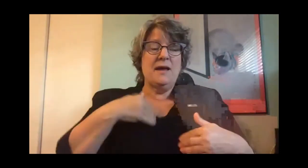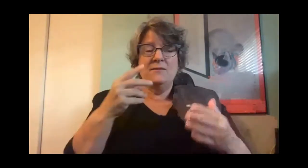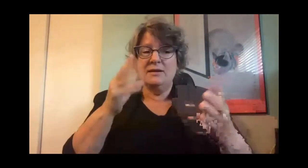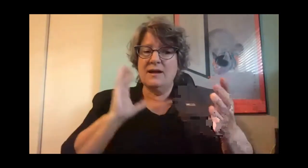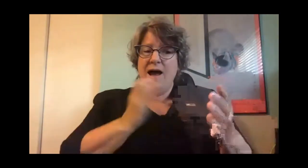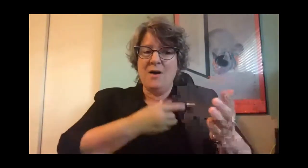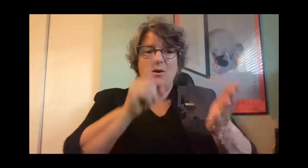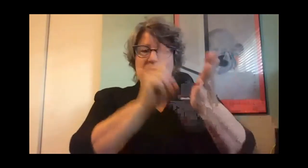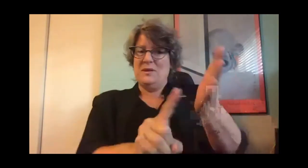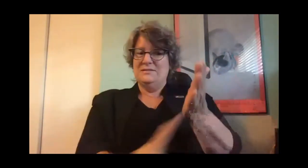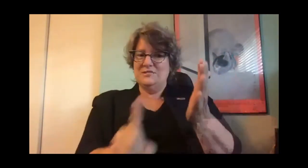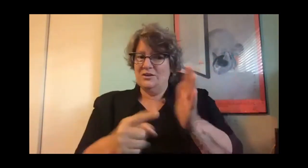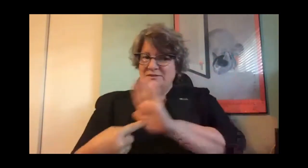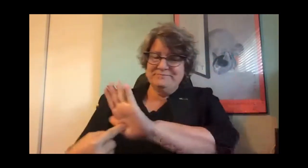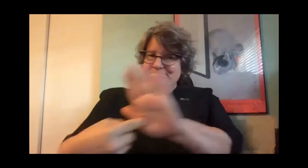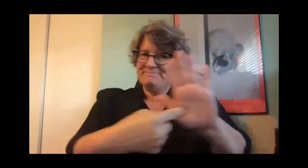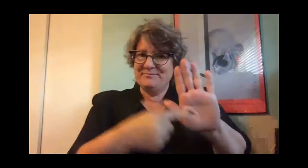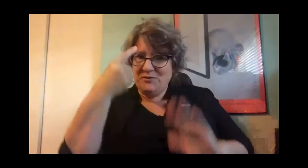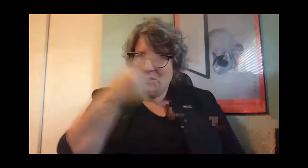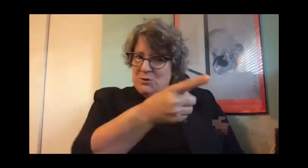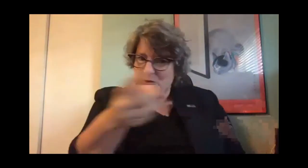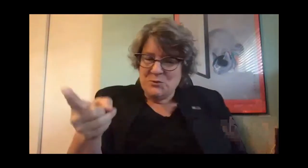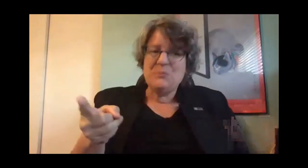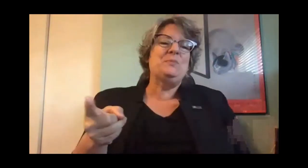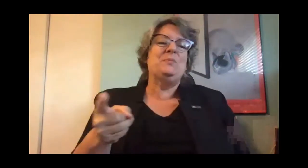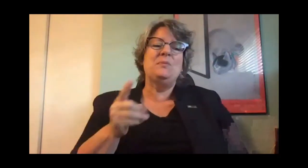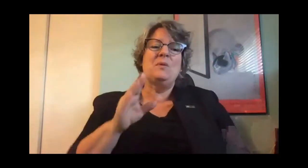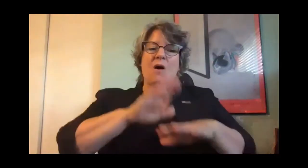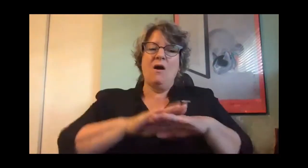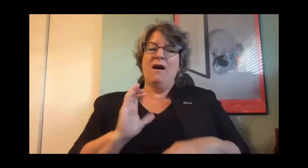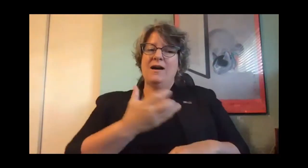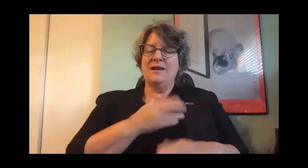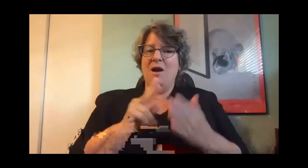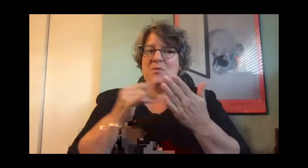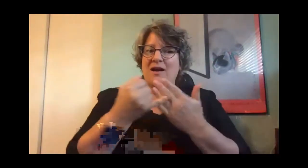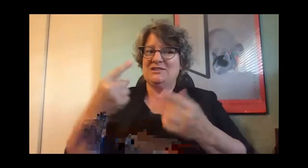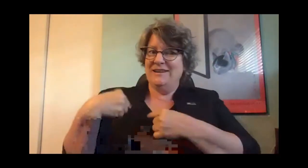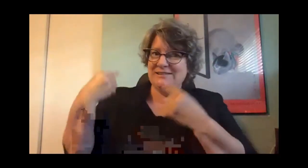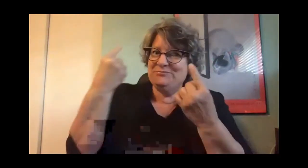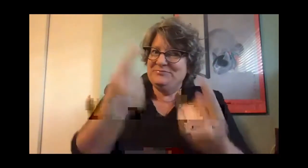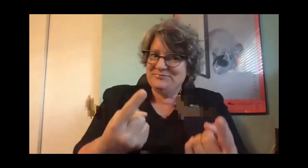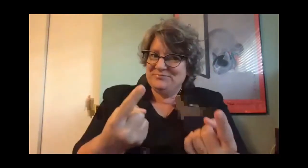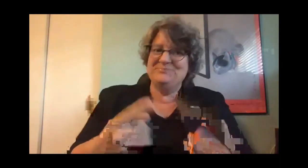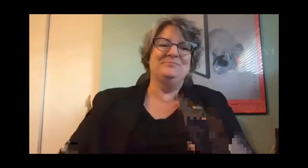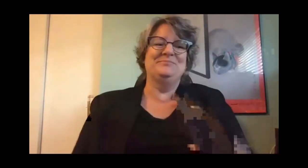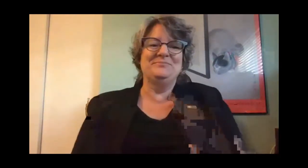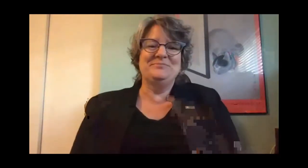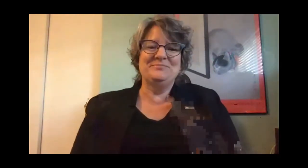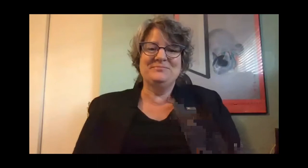On Wednesdays, we will have our research and share with you everything that we're doing on our project thus far